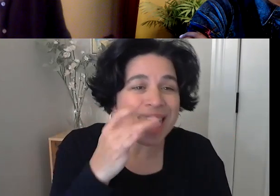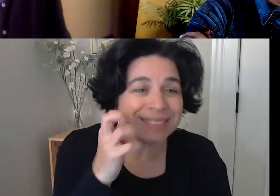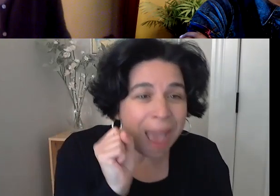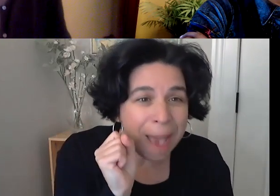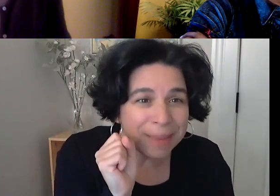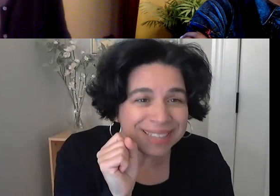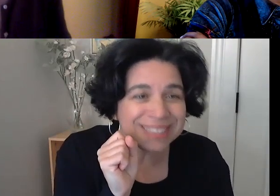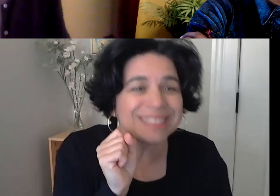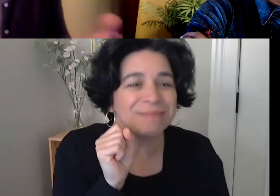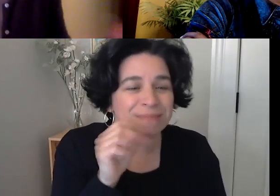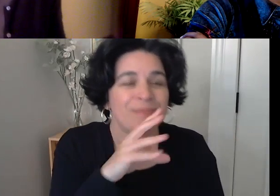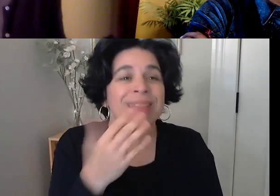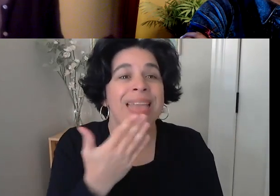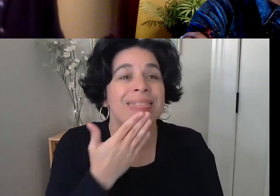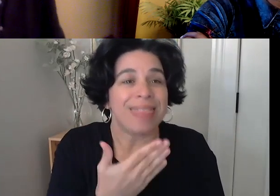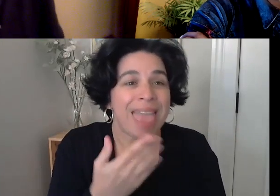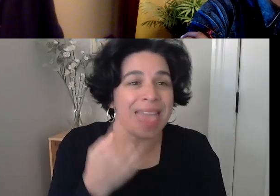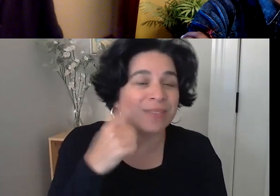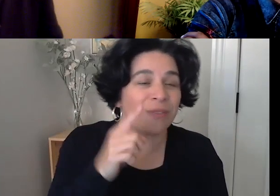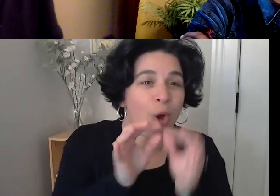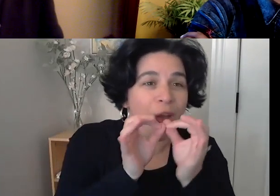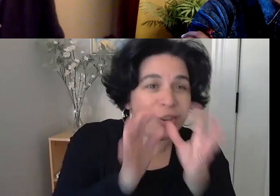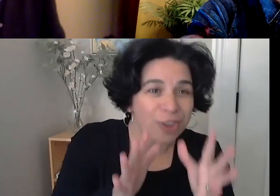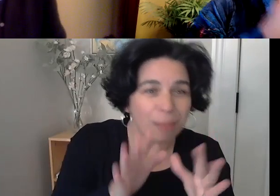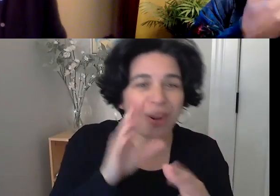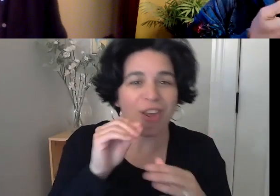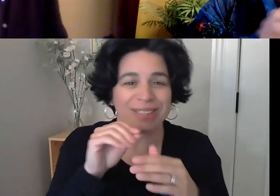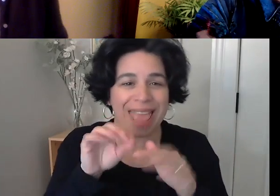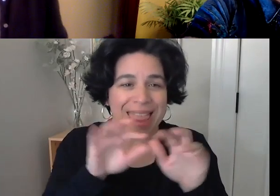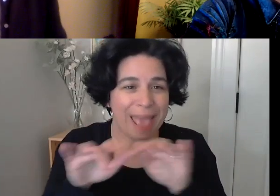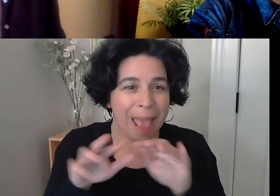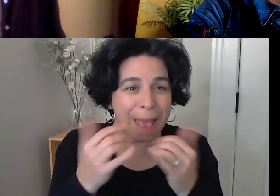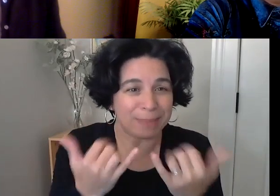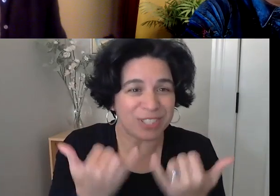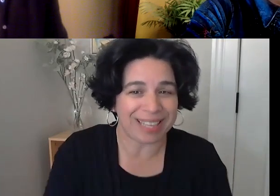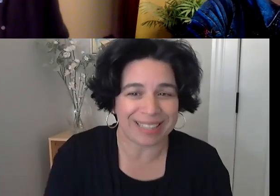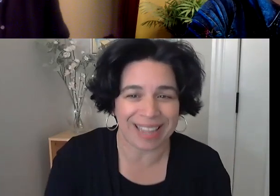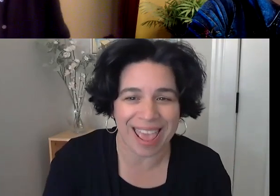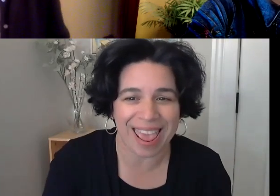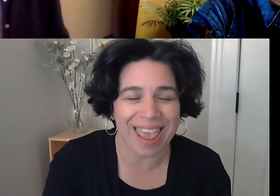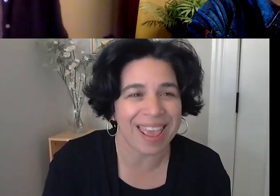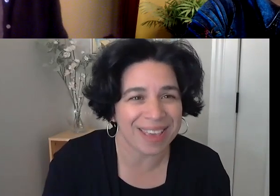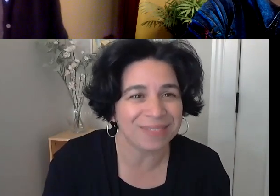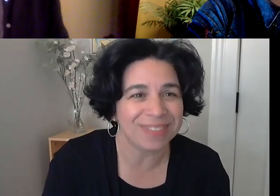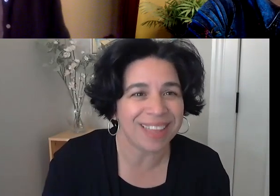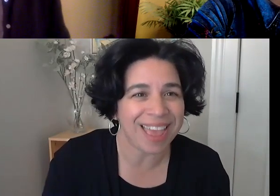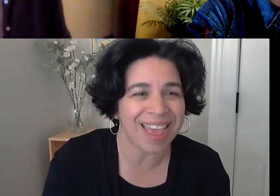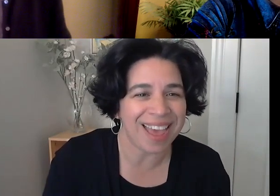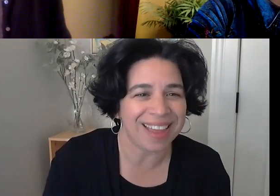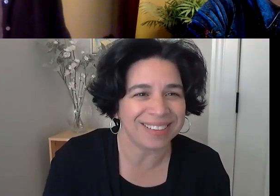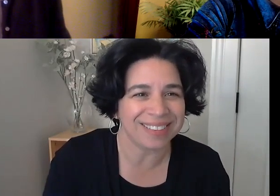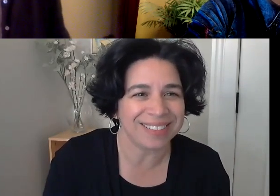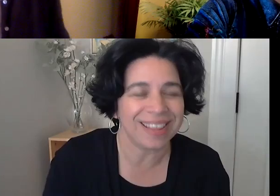fascinating. So thank you all again. Thank you, Thomas. We appreciate your time. And thank you to Cheryl and Diana and our moderator. Thank you